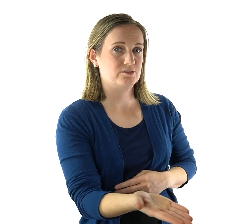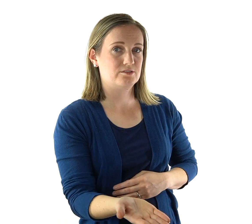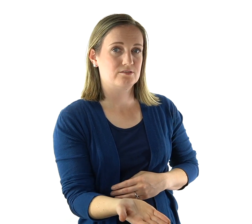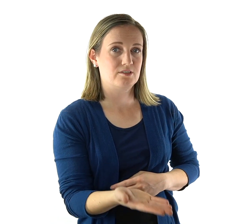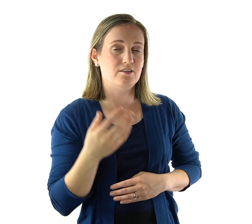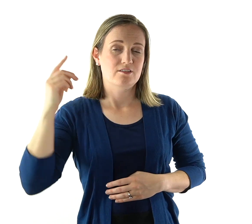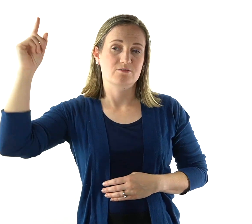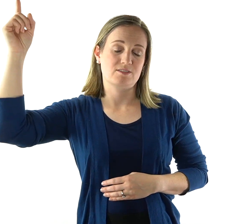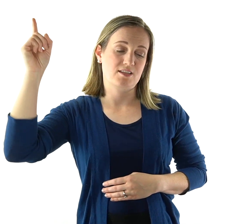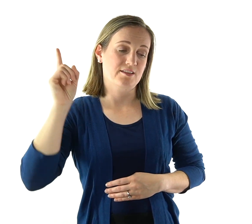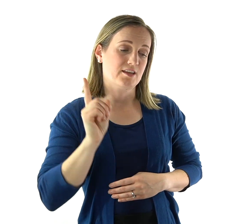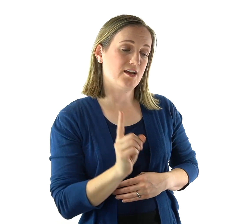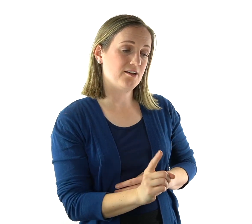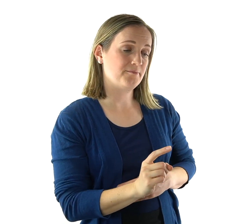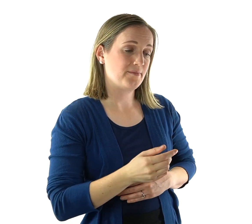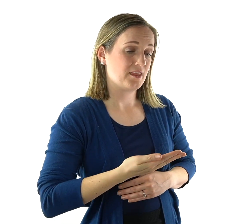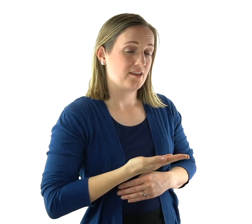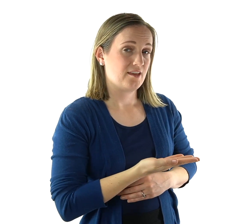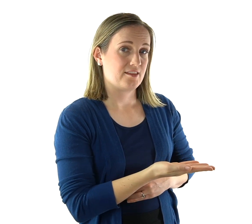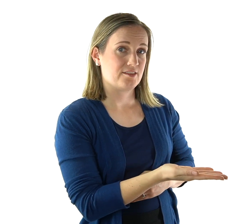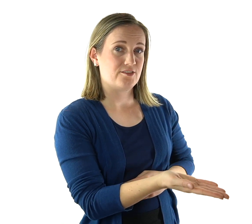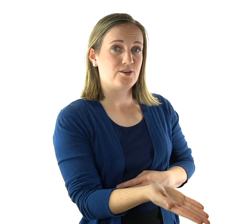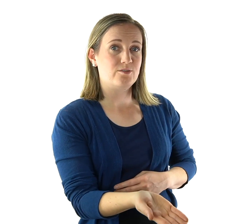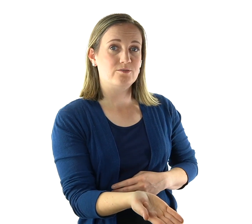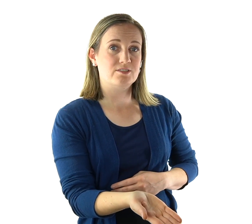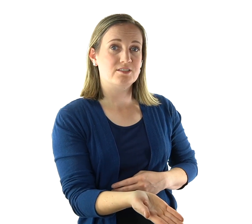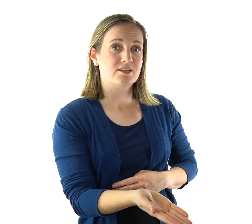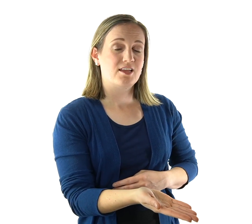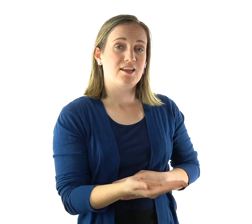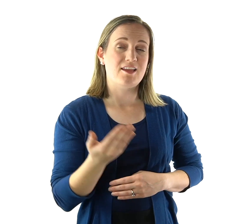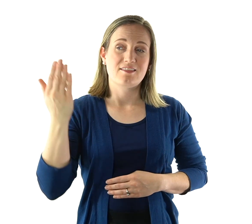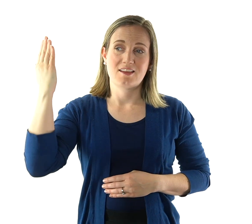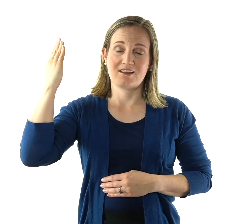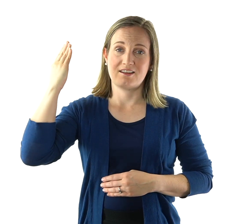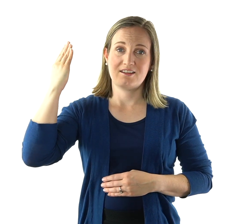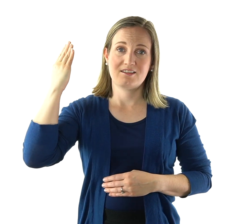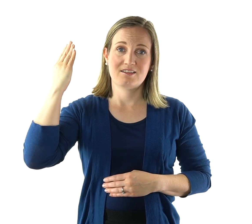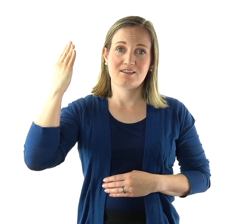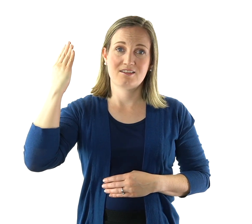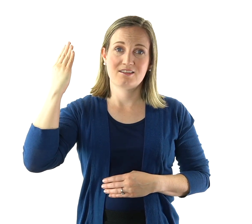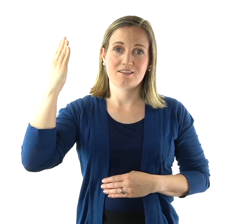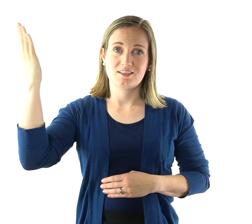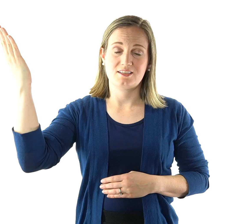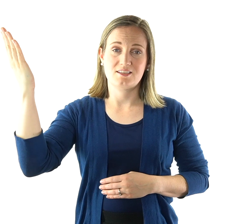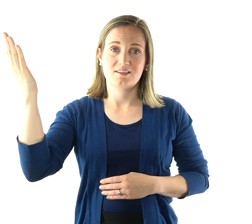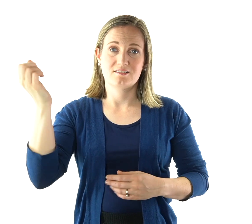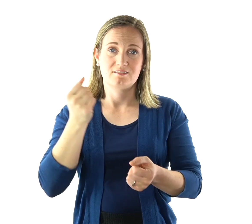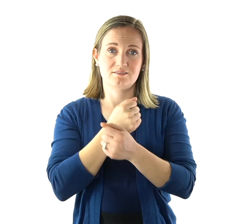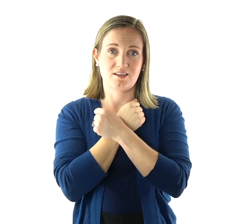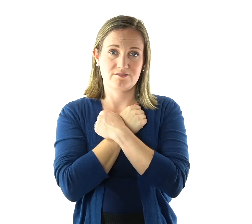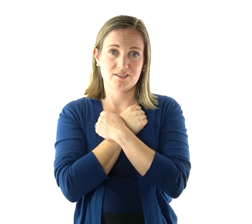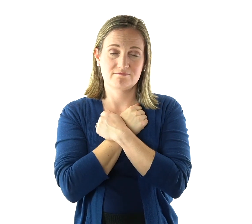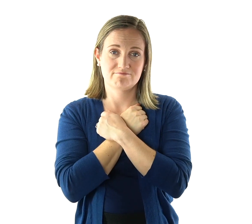those. So I signed the come and the those, and then he loved.